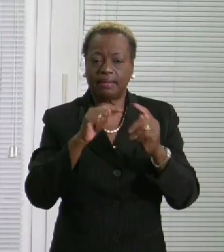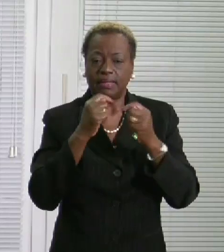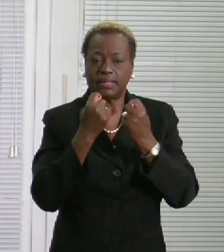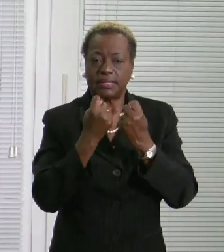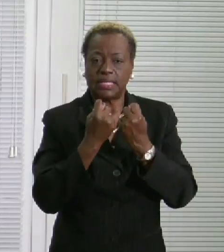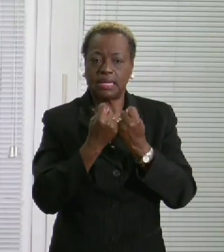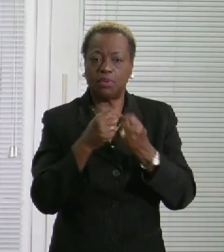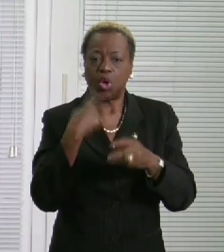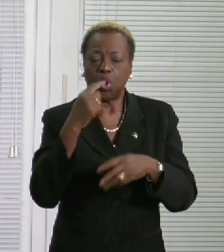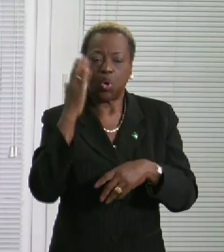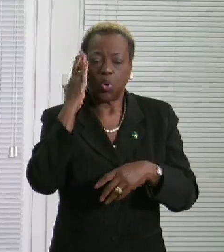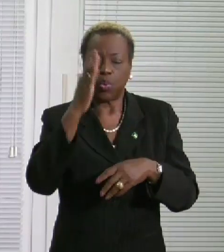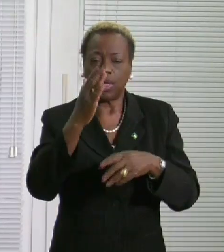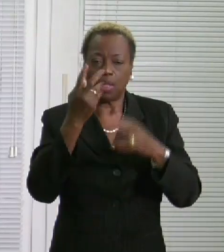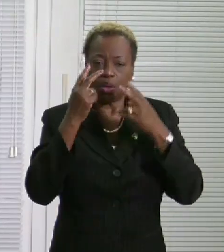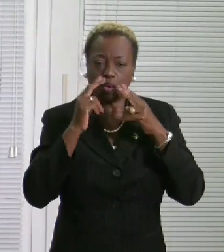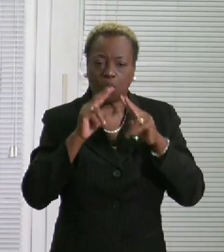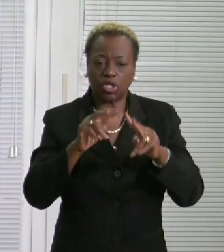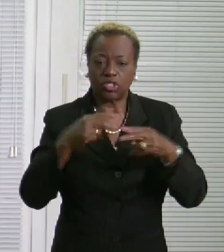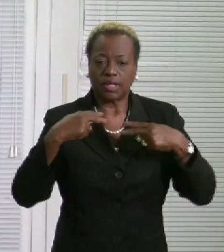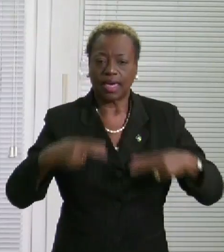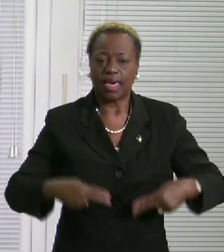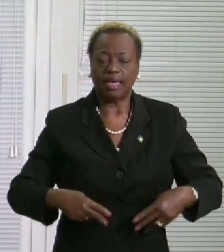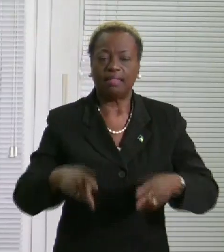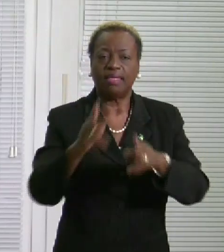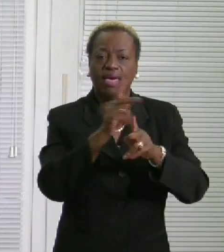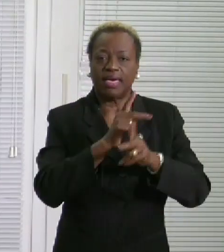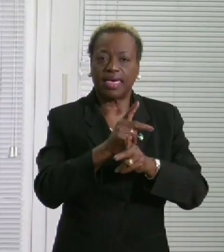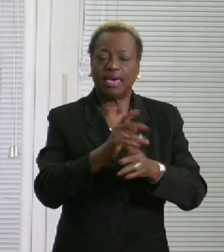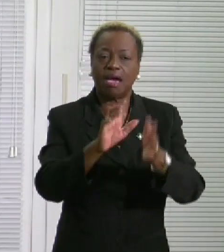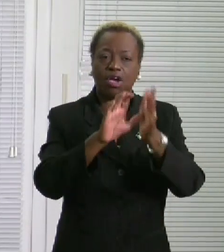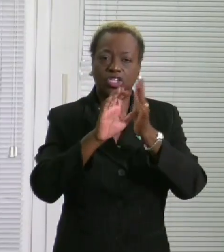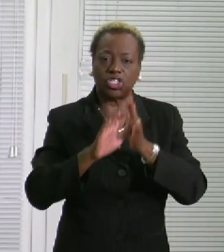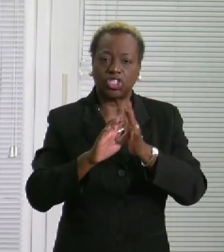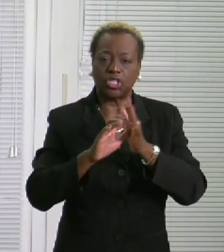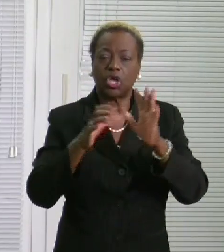monitor the health condition of the contacts.